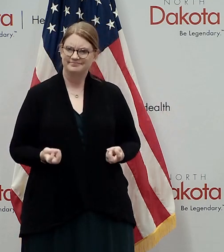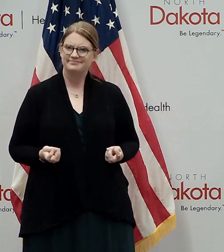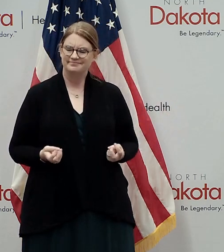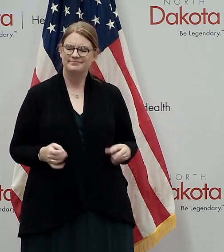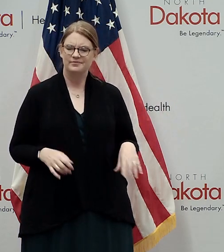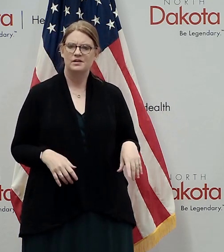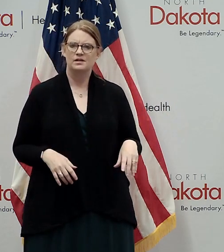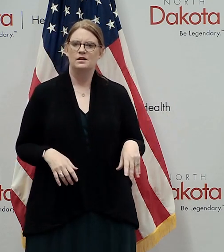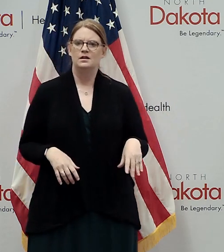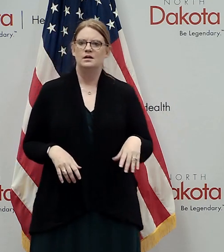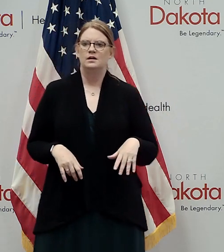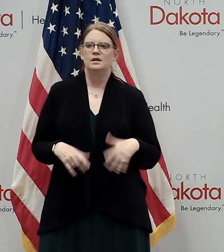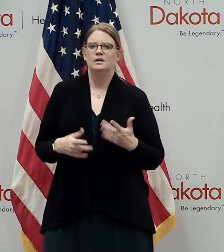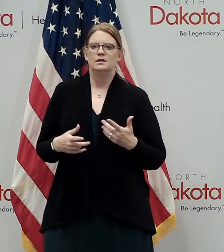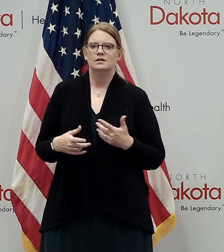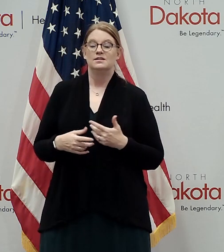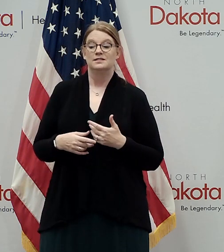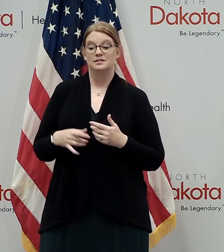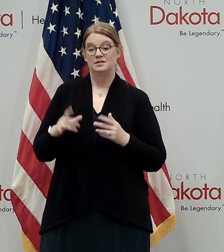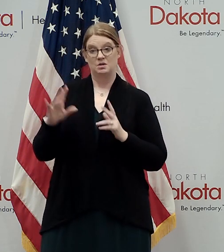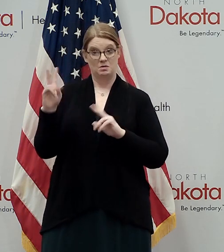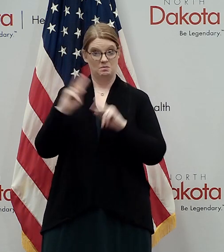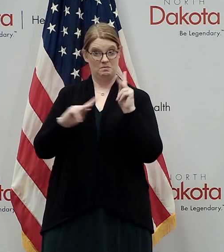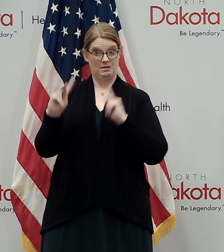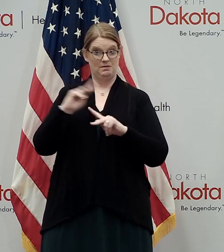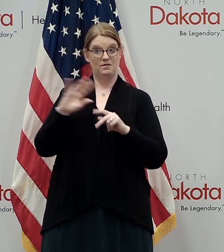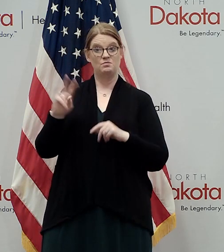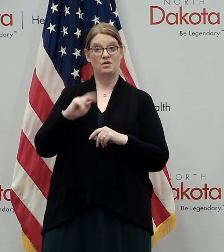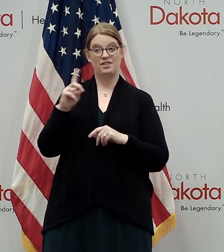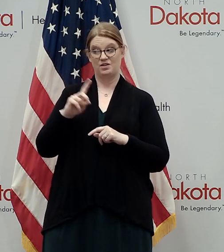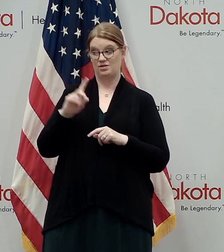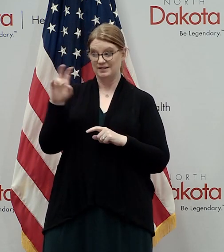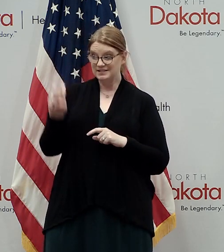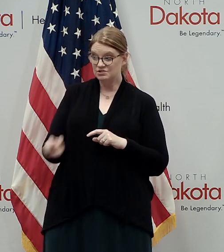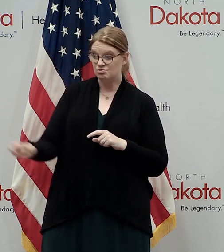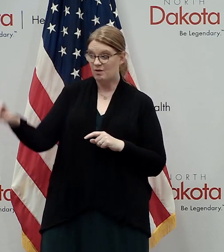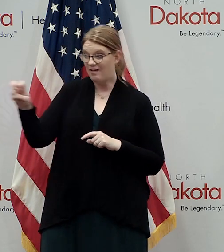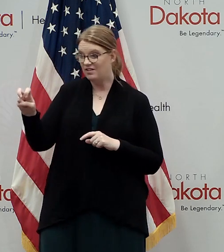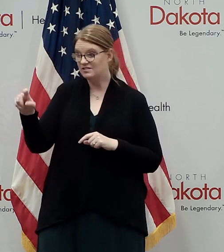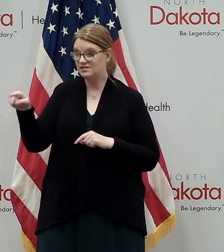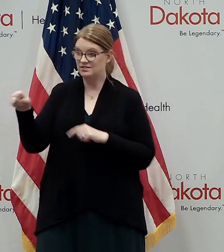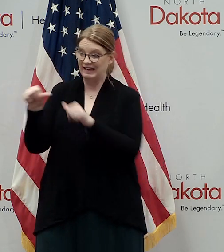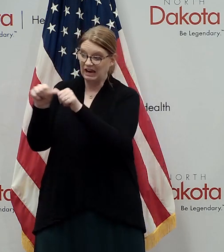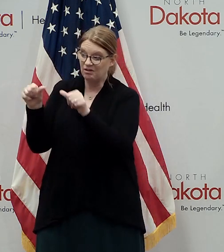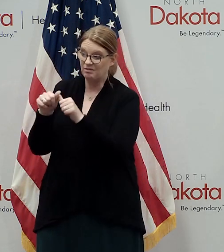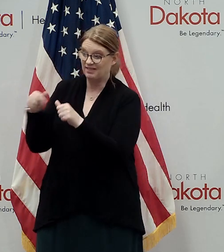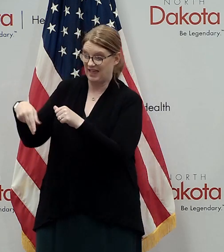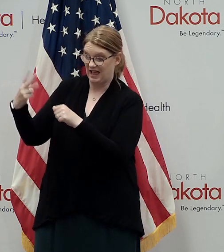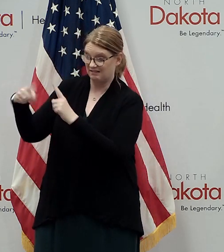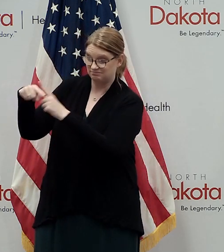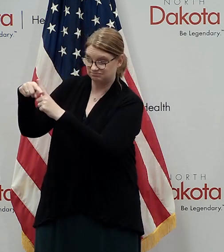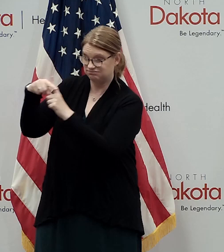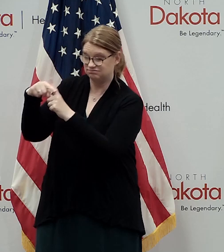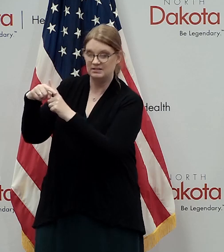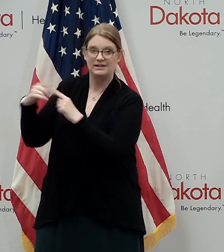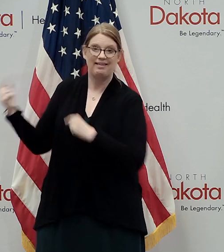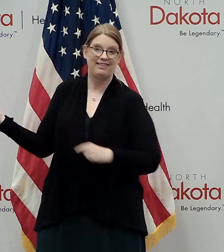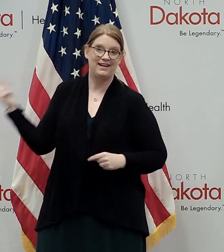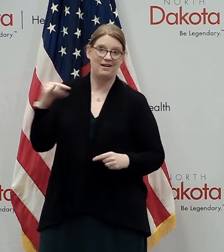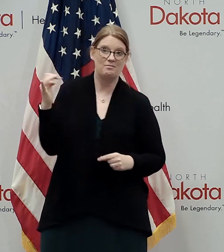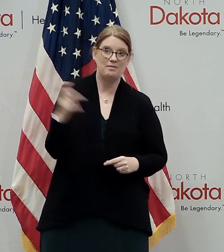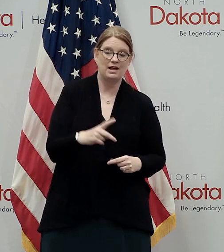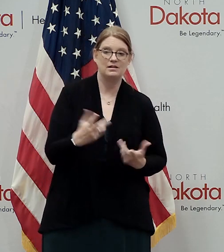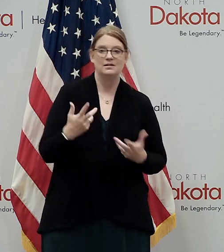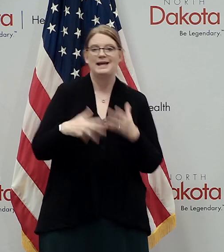some people from North Dakota who've traveled to hotspot states and returned. We had one tracing that led